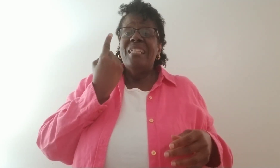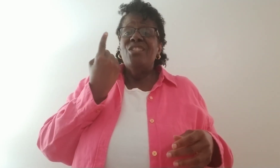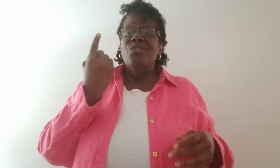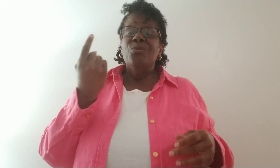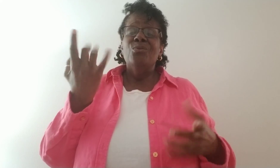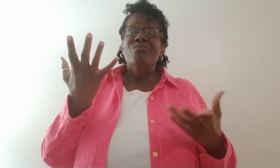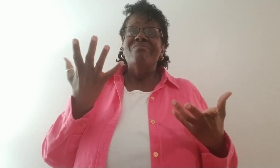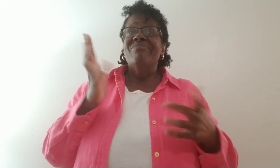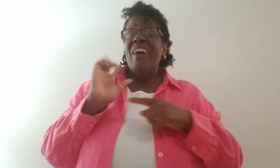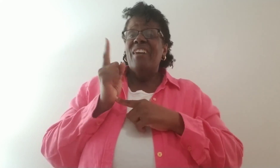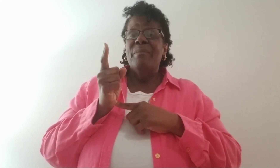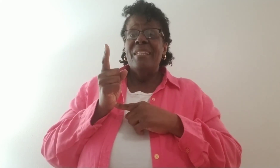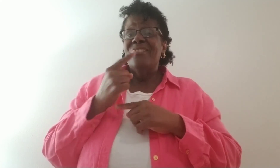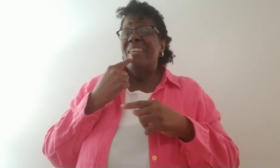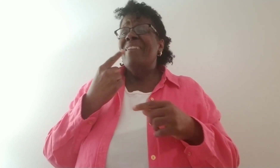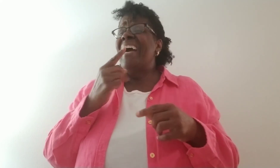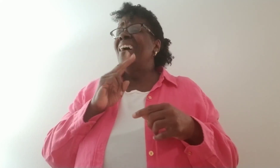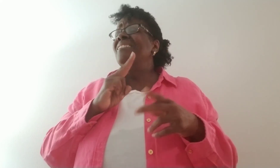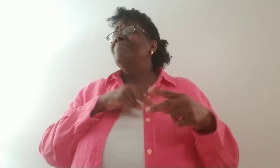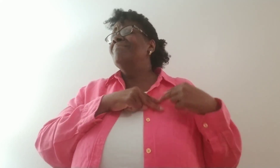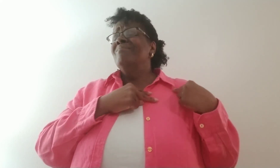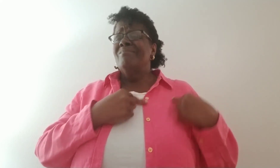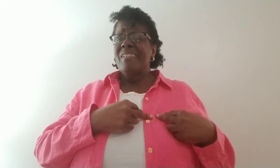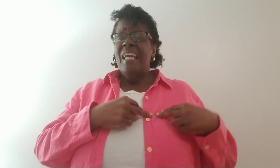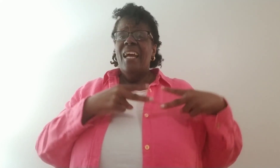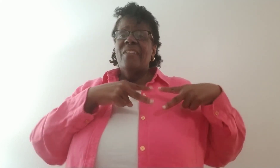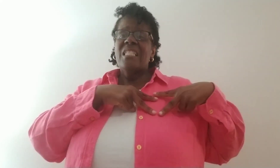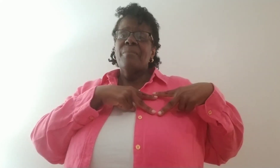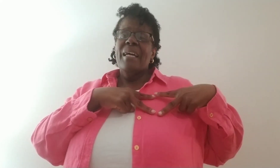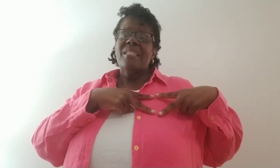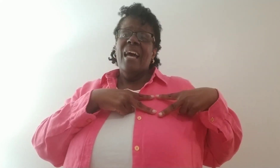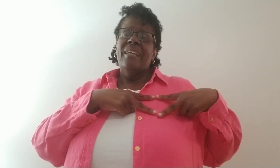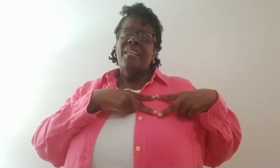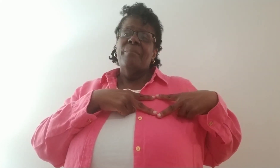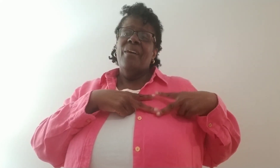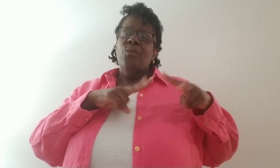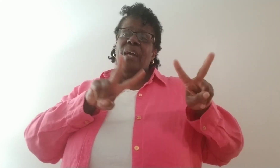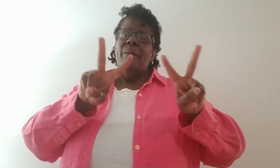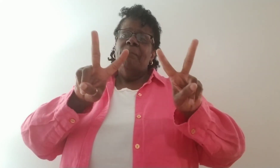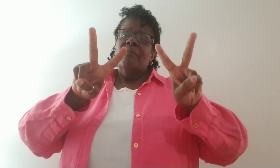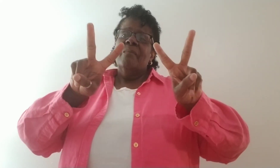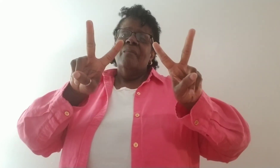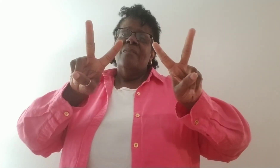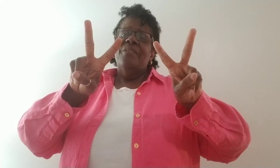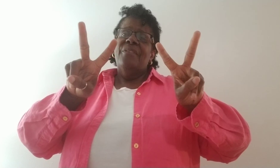do 5 minutes. You say, Val, and this is my sign name, by the way. The V's,